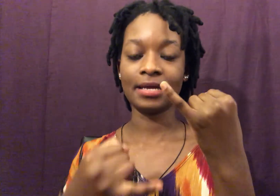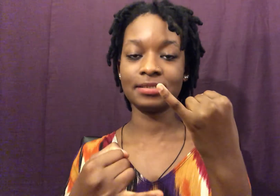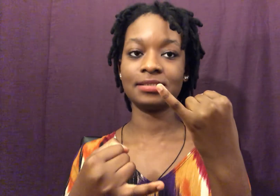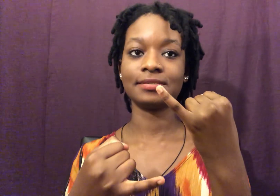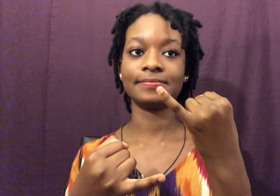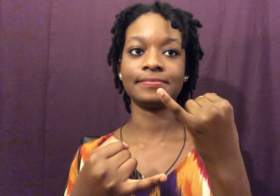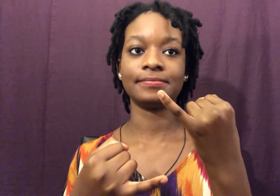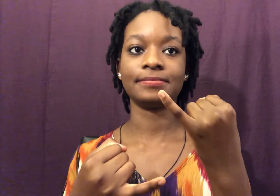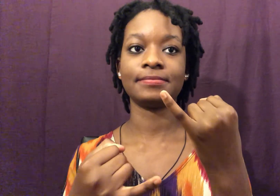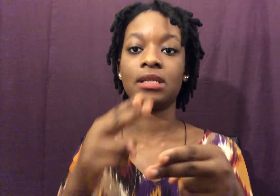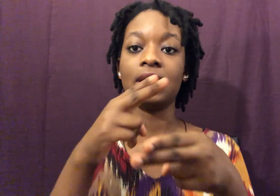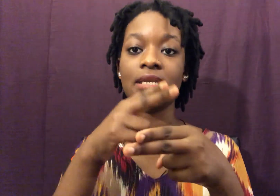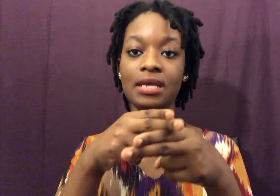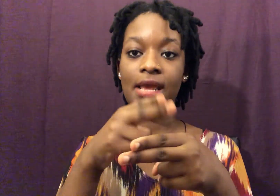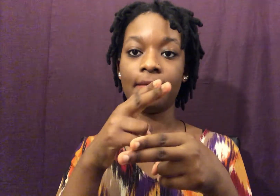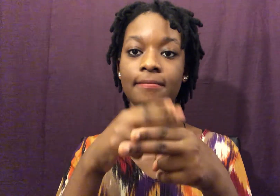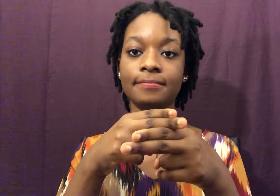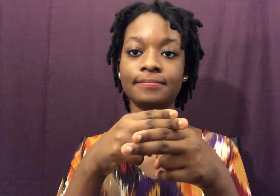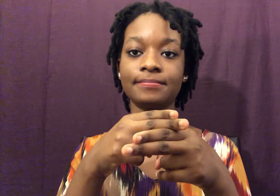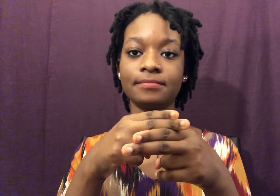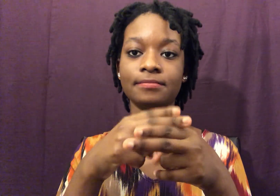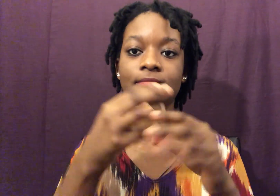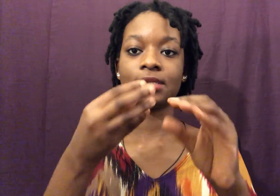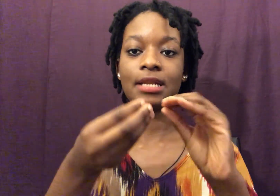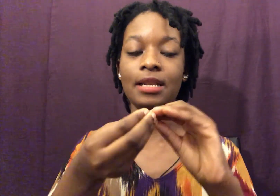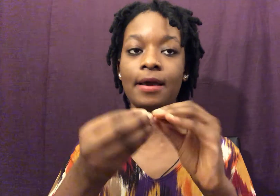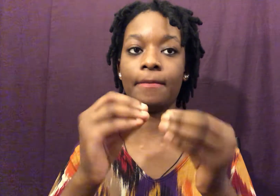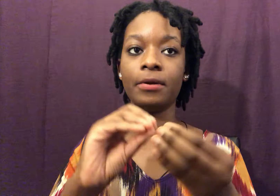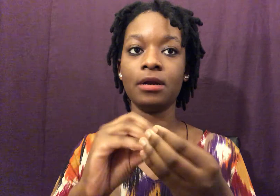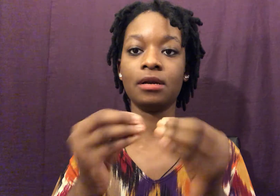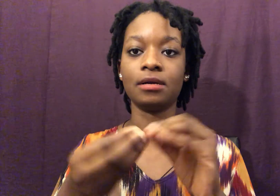last, name, number,